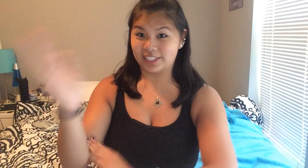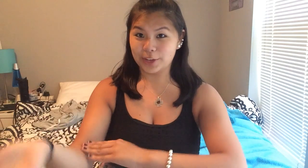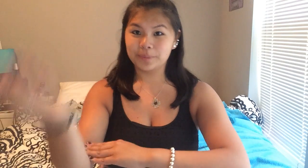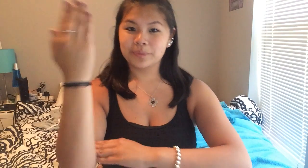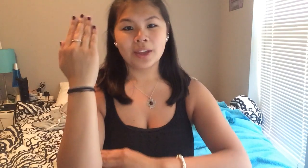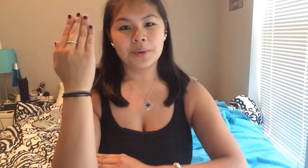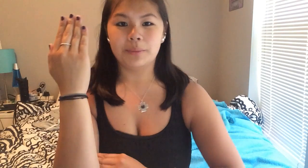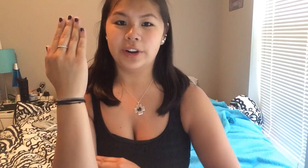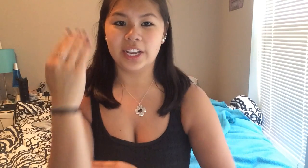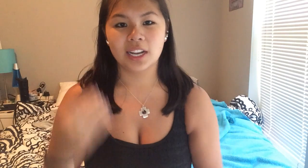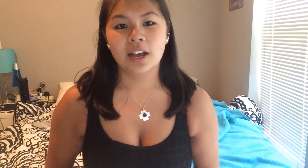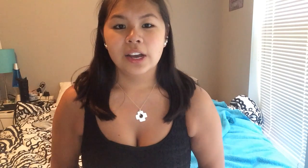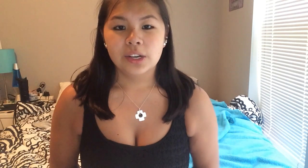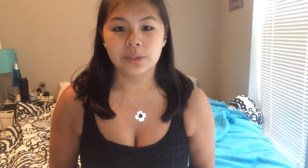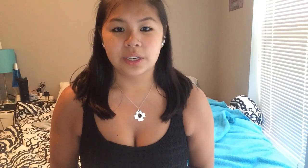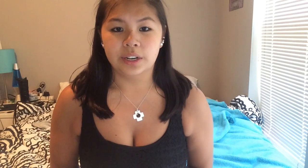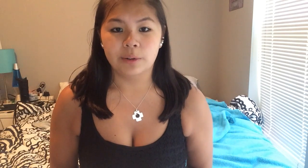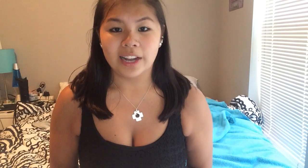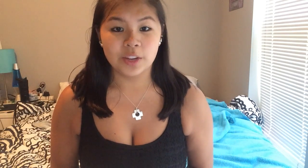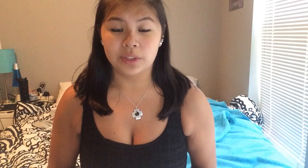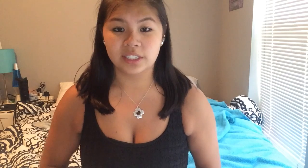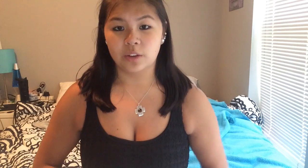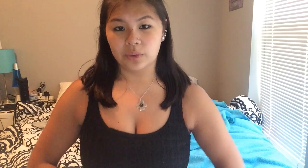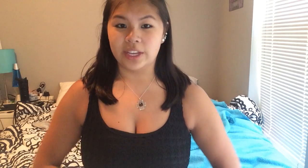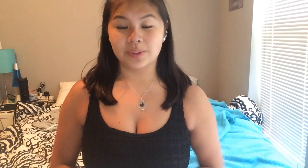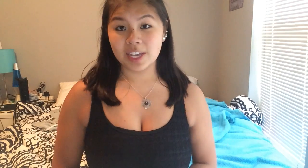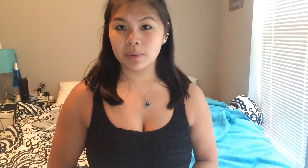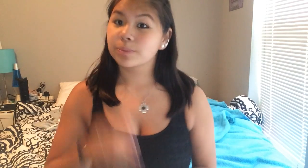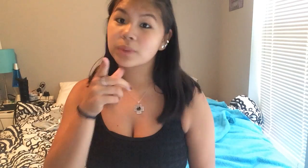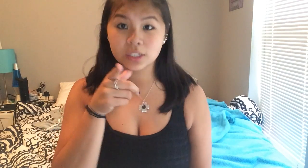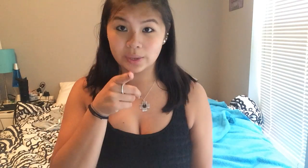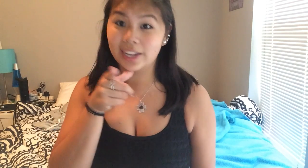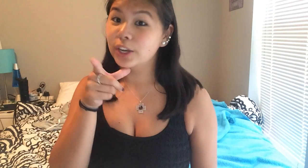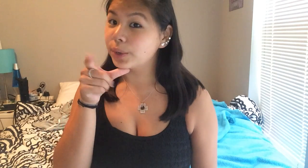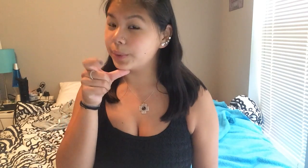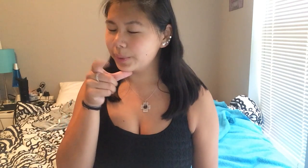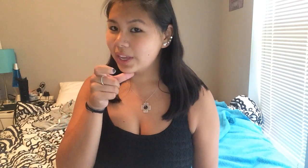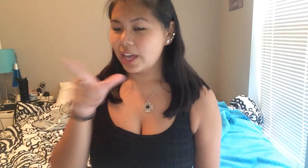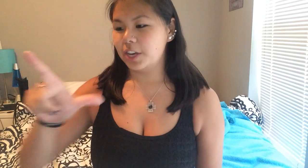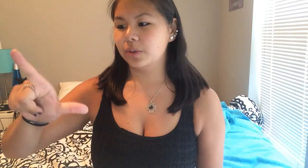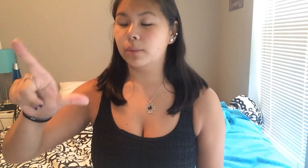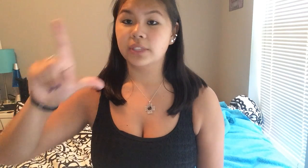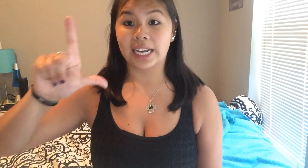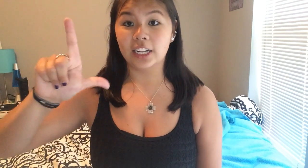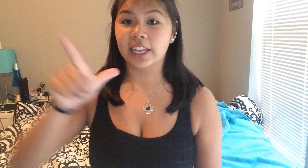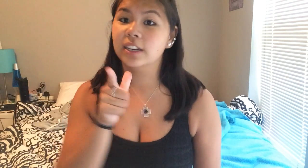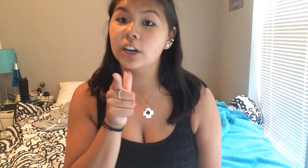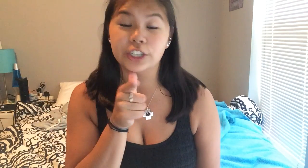you. Morning. Who's gonna rock you when the sun won't let you sleep? So again, who, and who is almost like an L hand under your